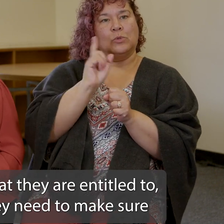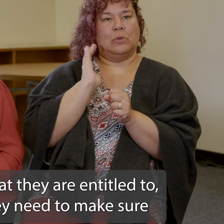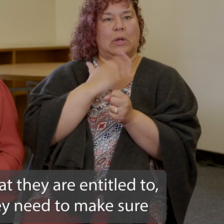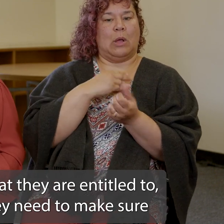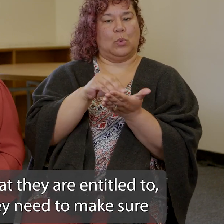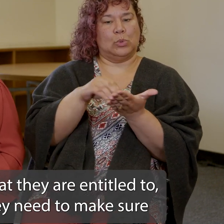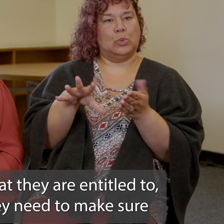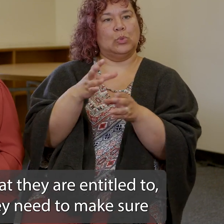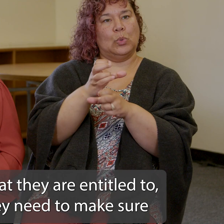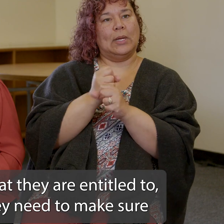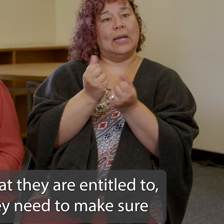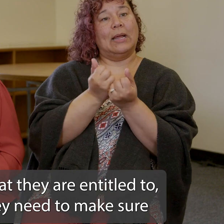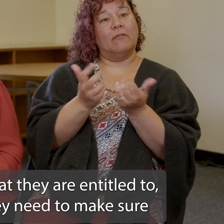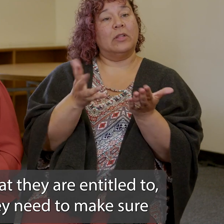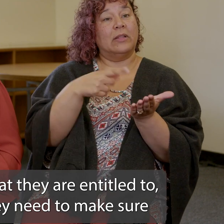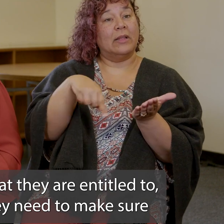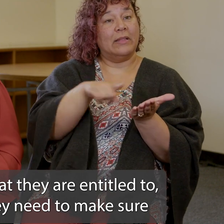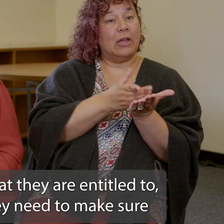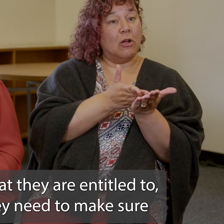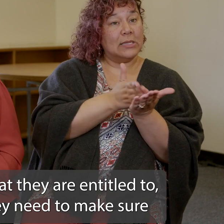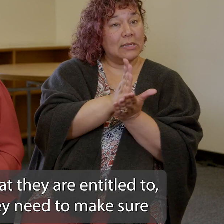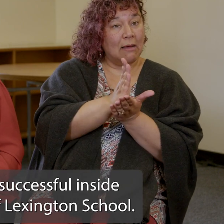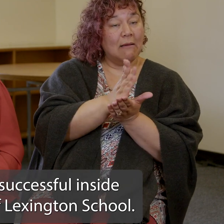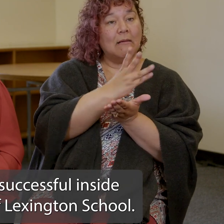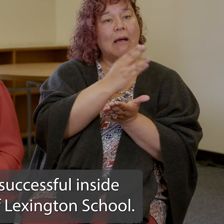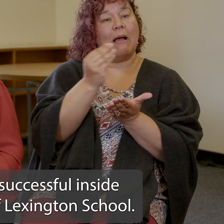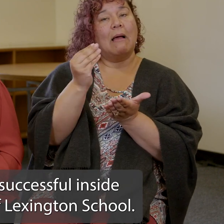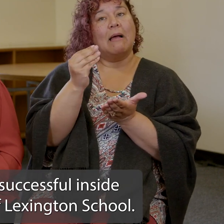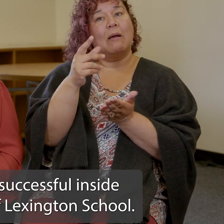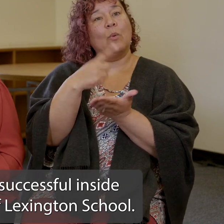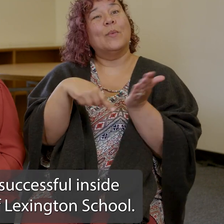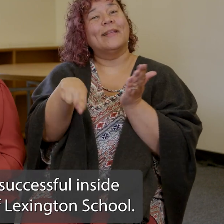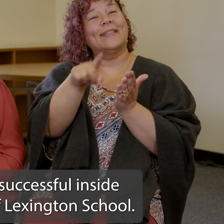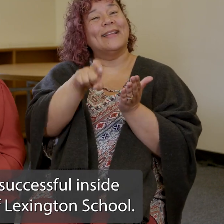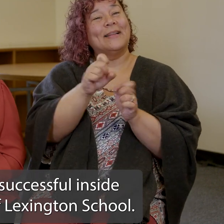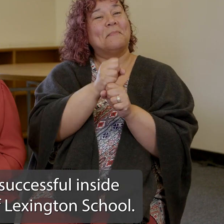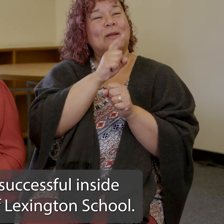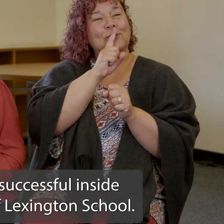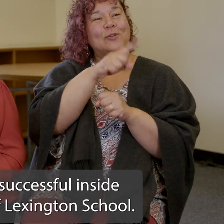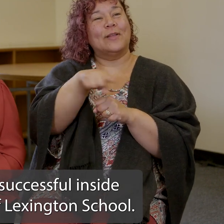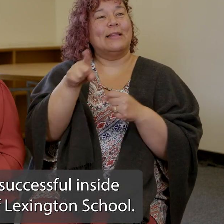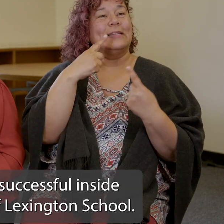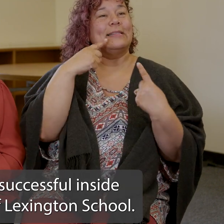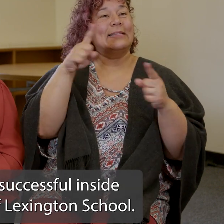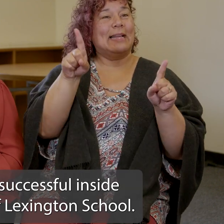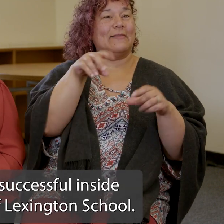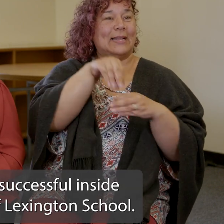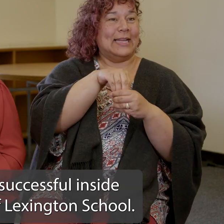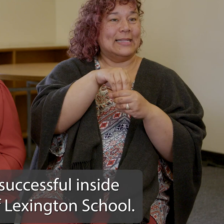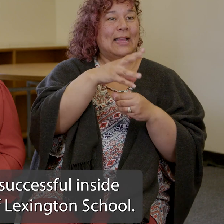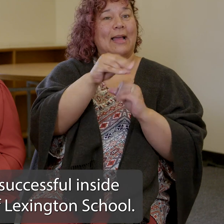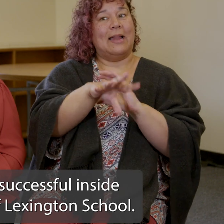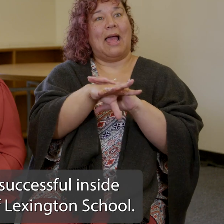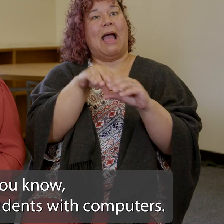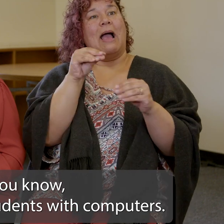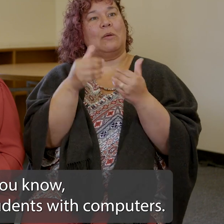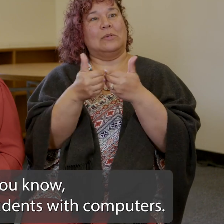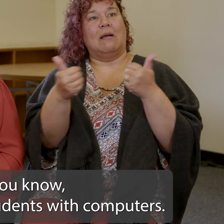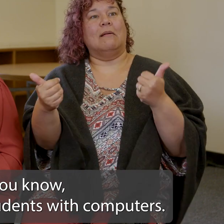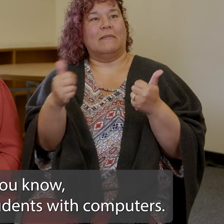entitled to but also that they need to make sure that they're successful inside and outside of Lexington School. So you know